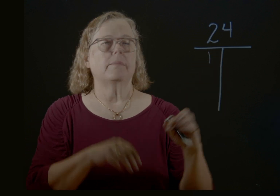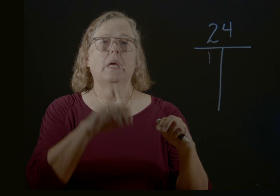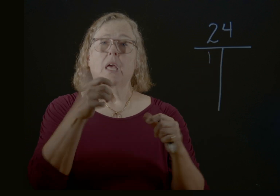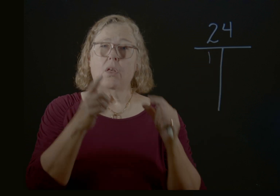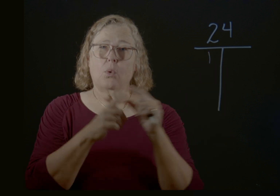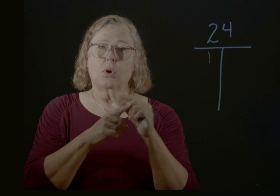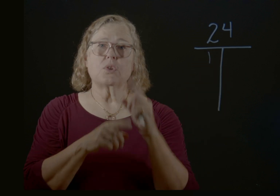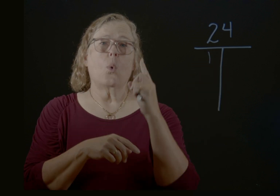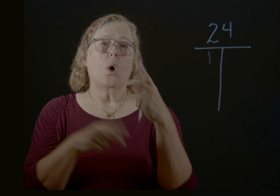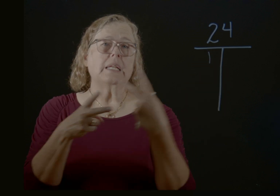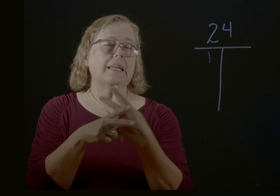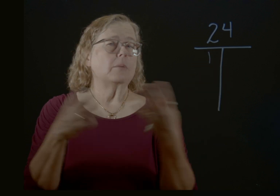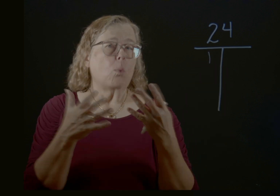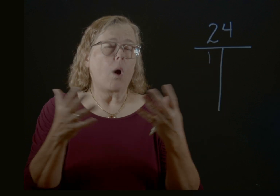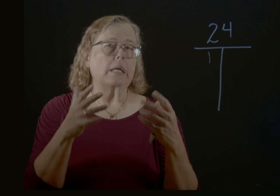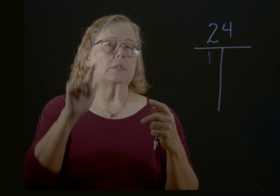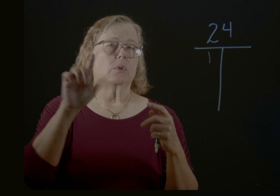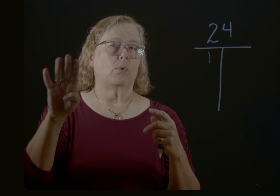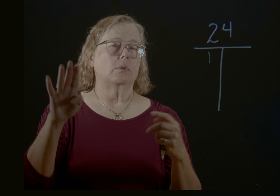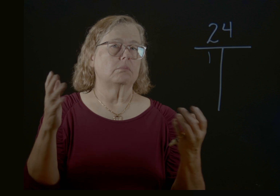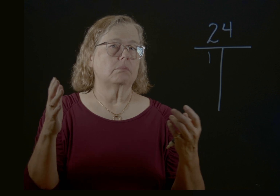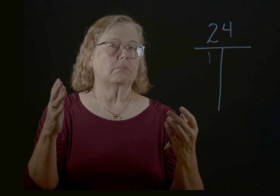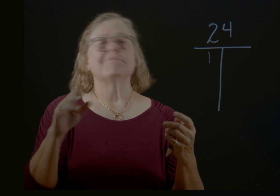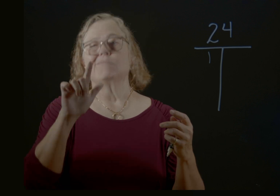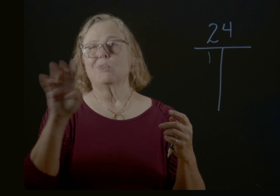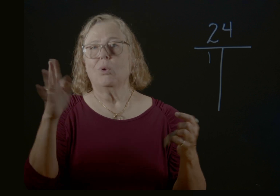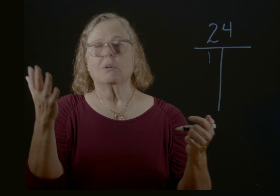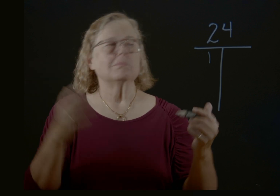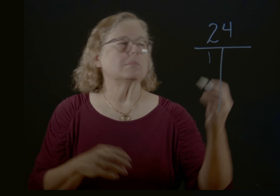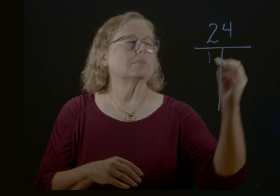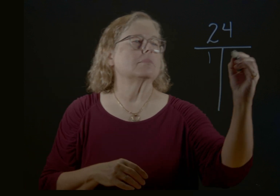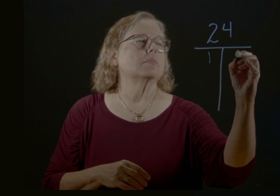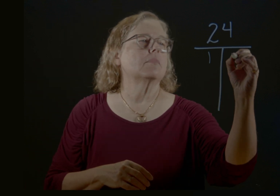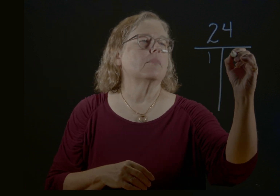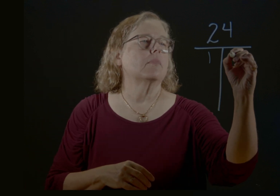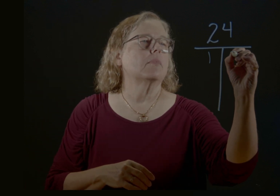In other words, 1 times what equals 24? Yeah, 24. Okay.